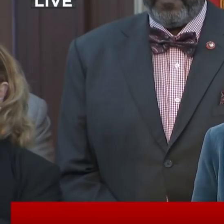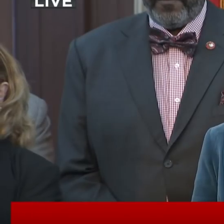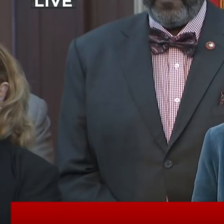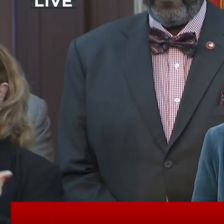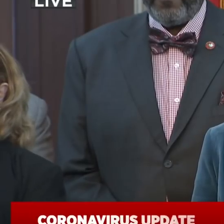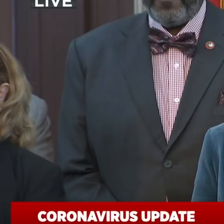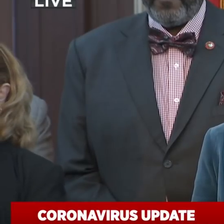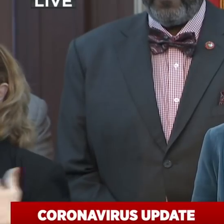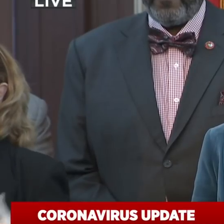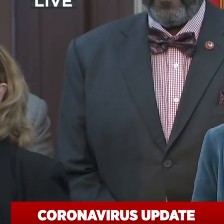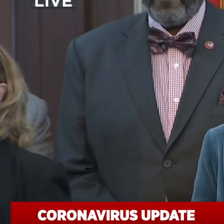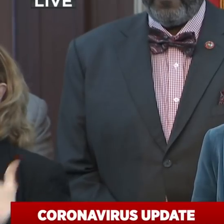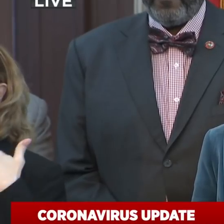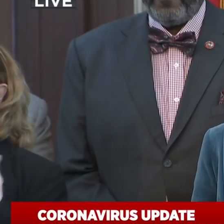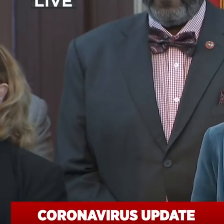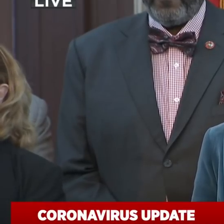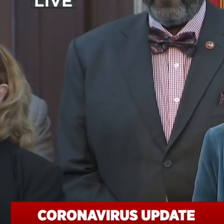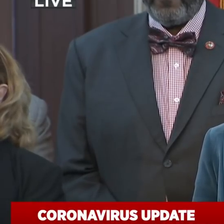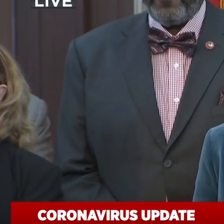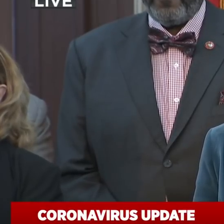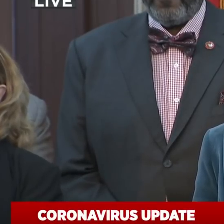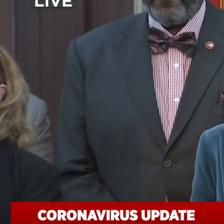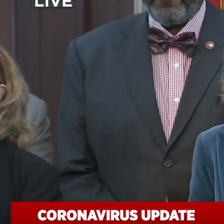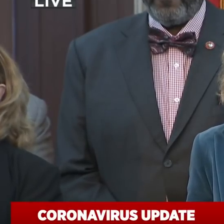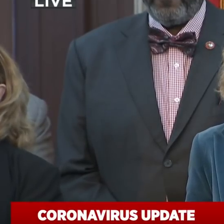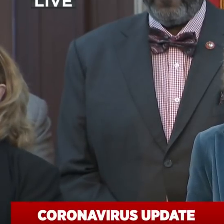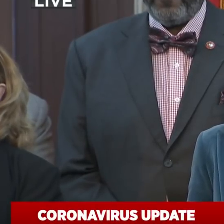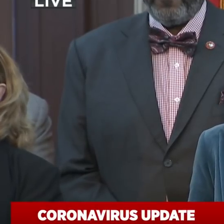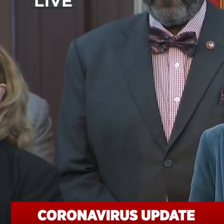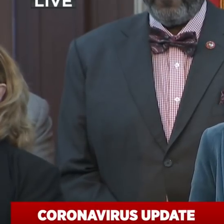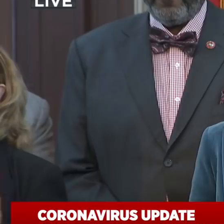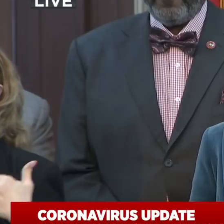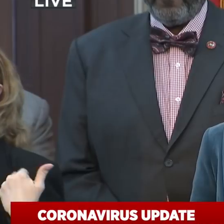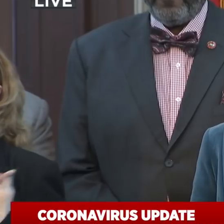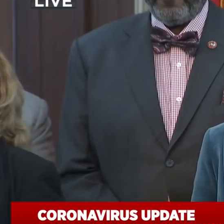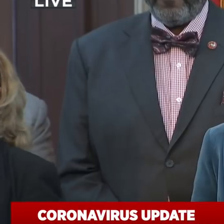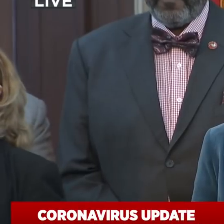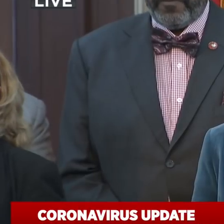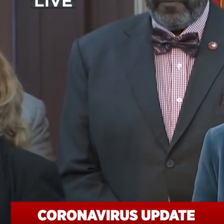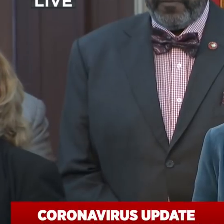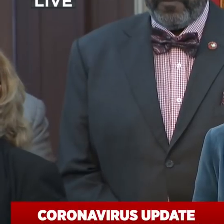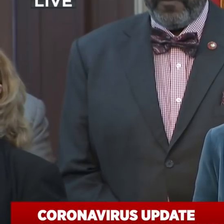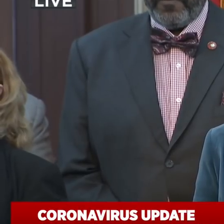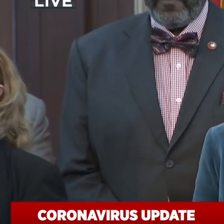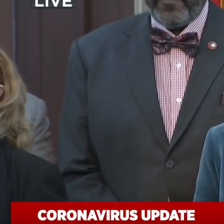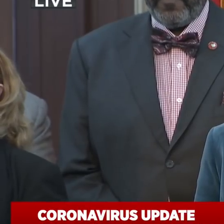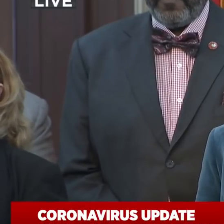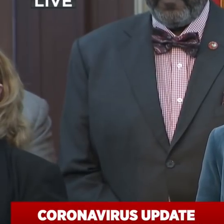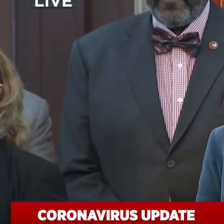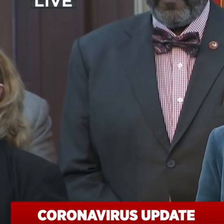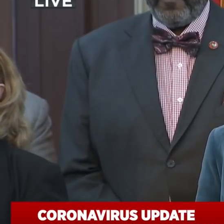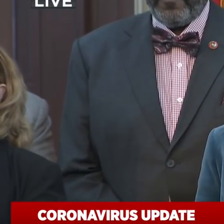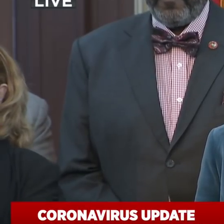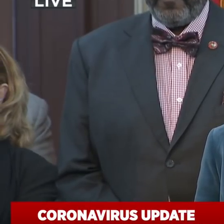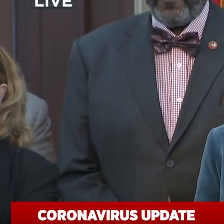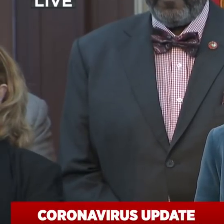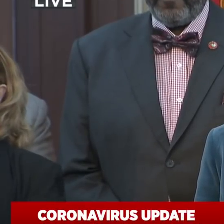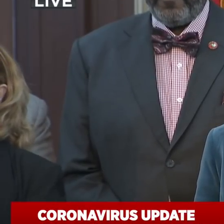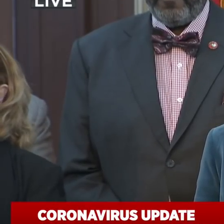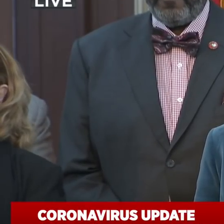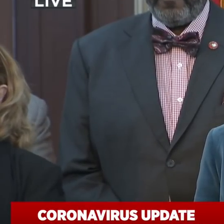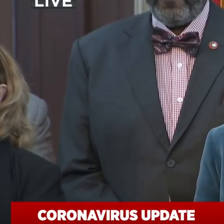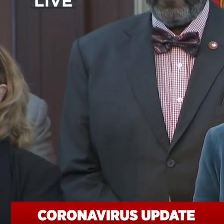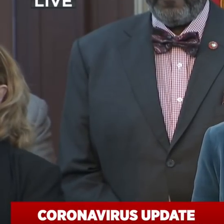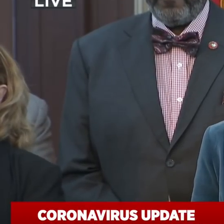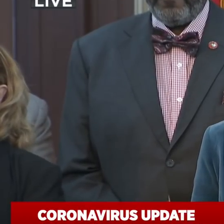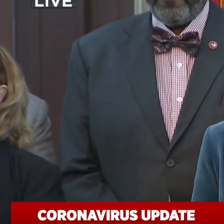have Rabbi Herschel Billet from Young Israel of Woodmere. We have Pastor Roger Williams, First Baptist Church of